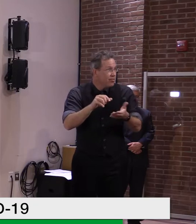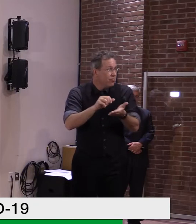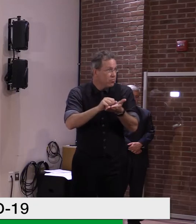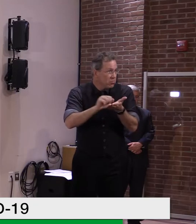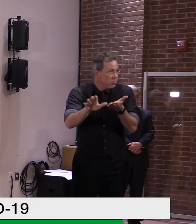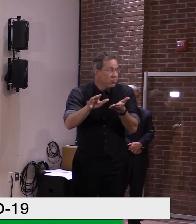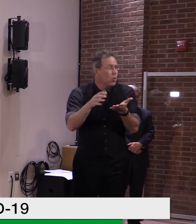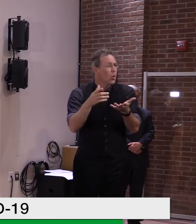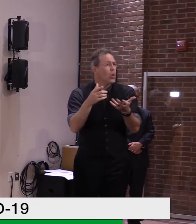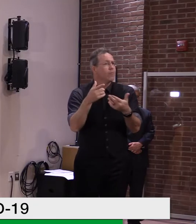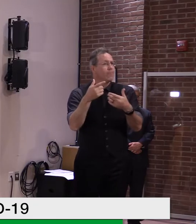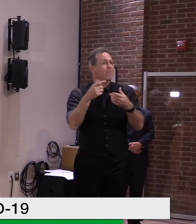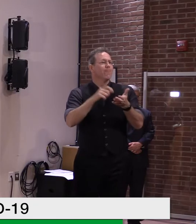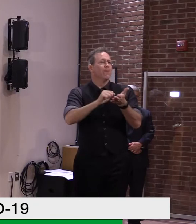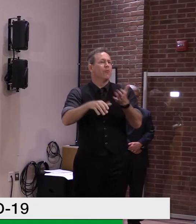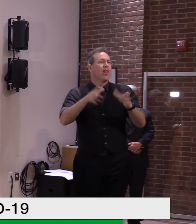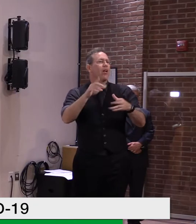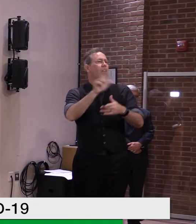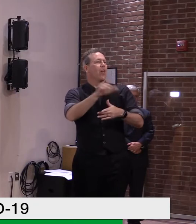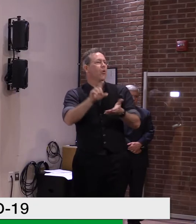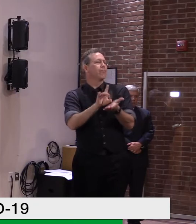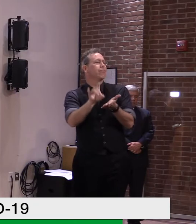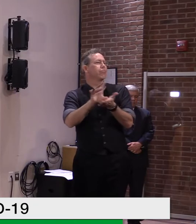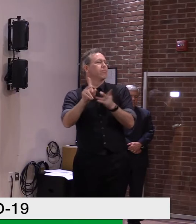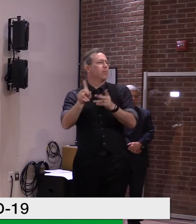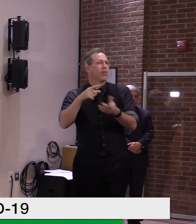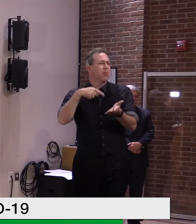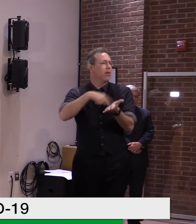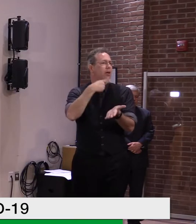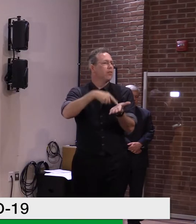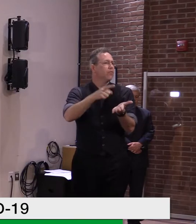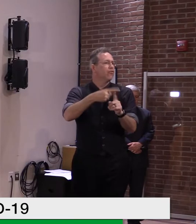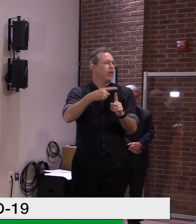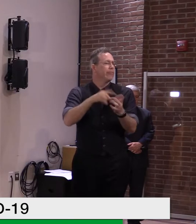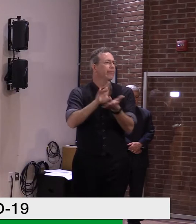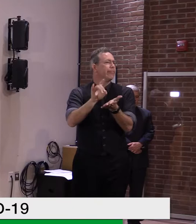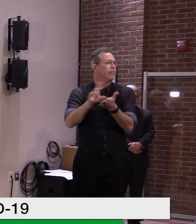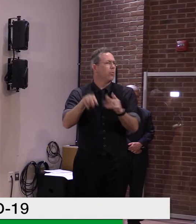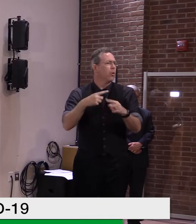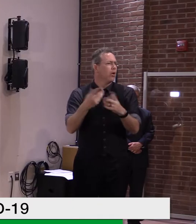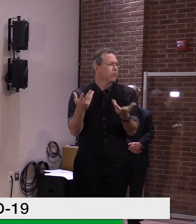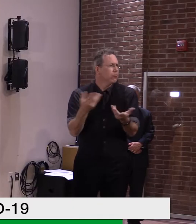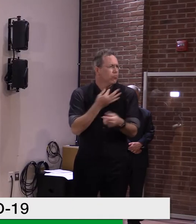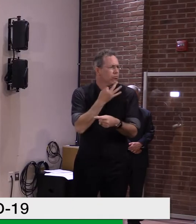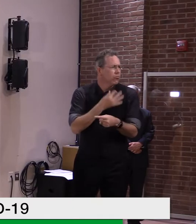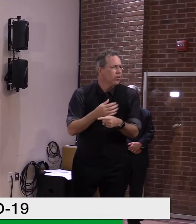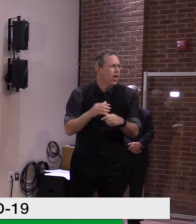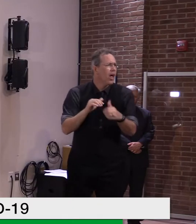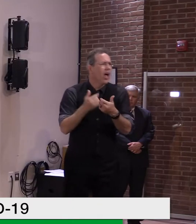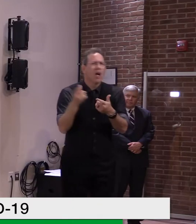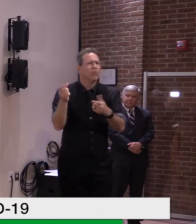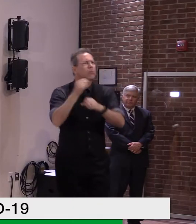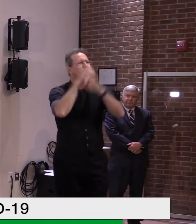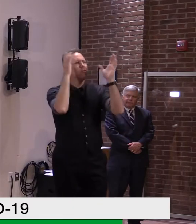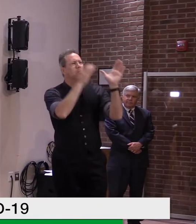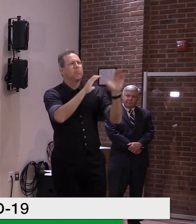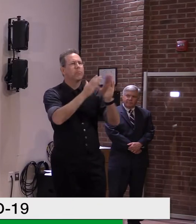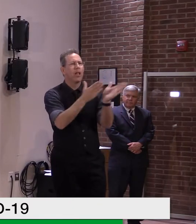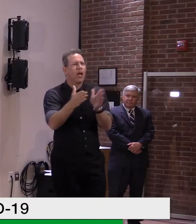you're contemplating to help folks who will be displaced as a result. Yeah,